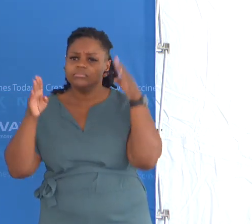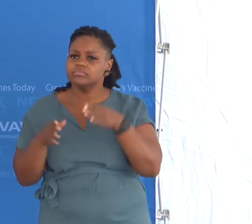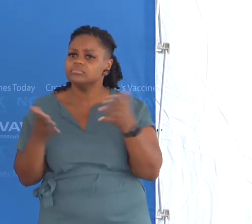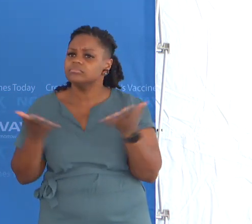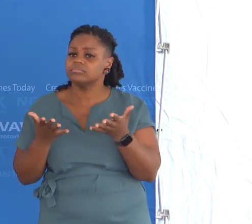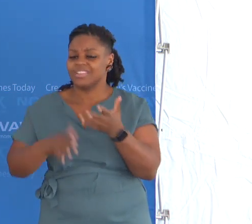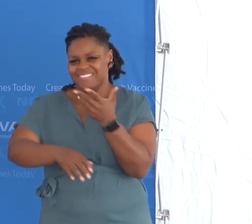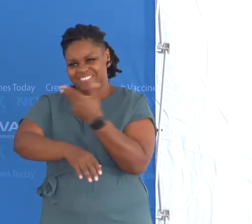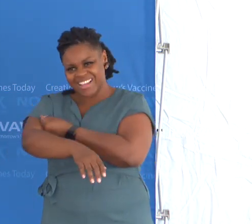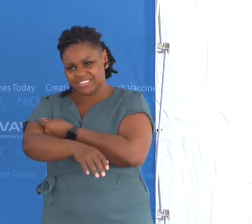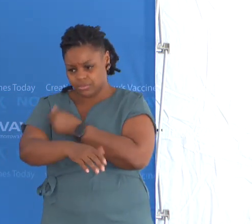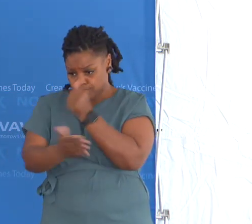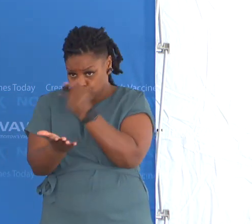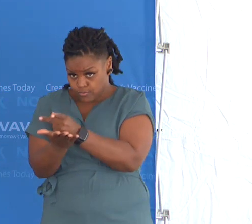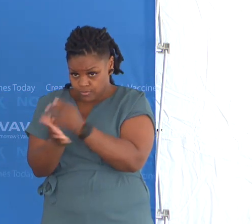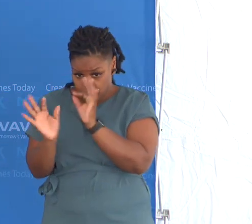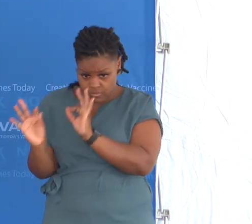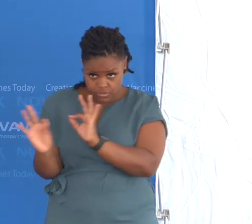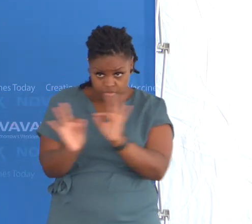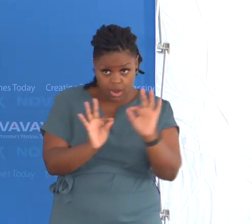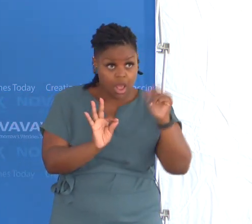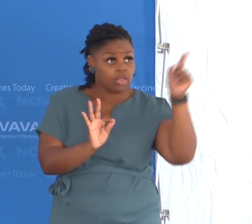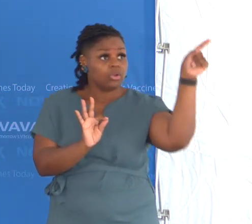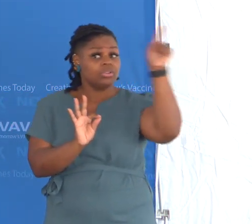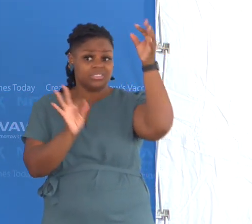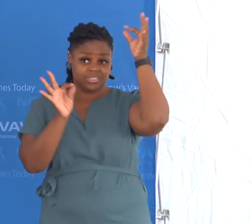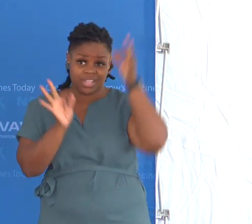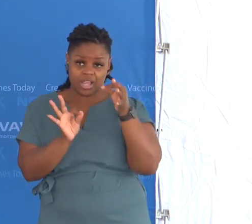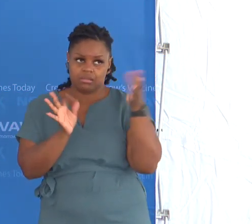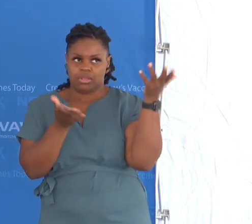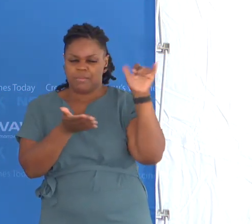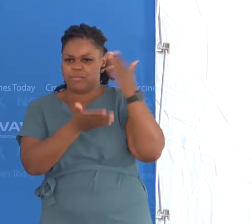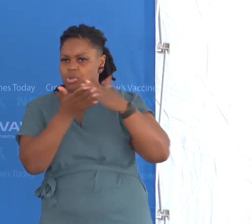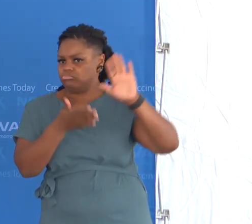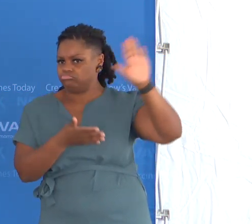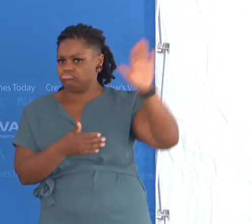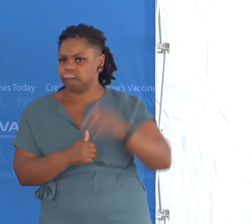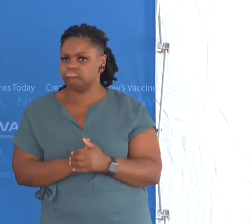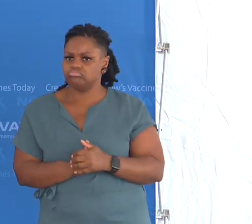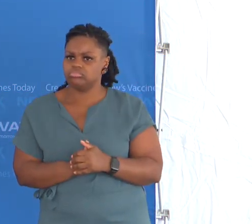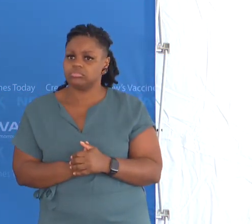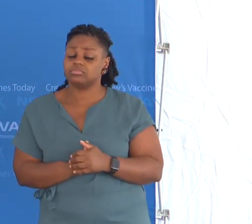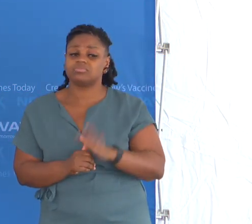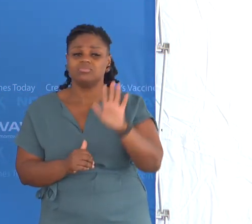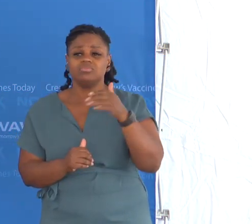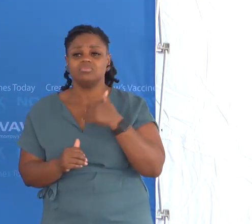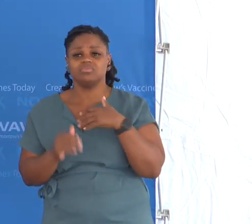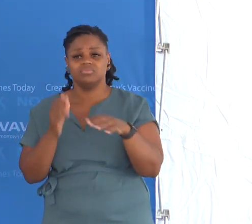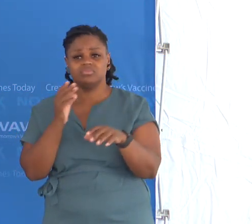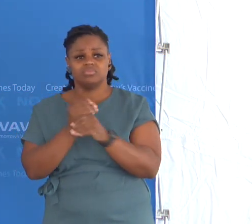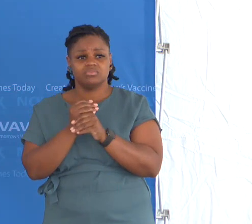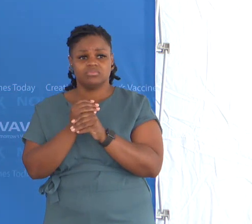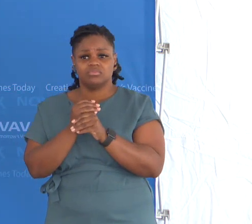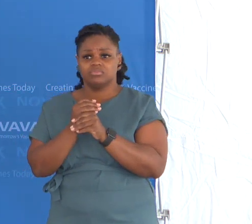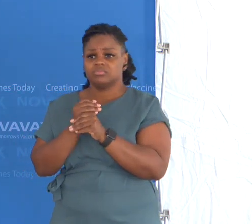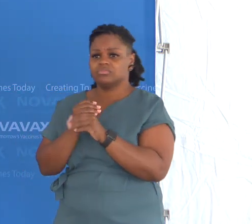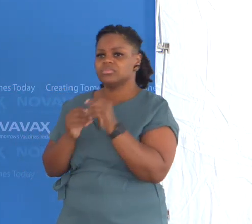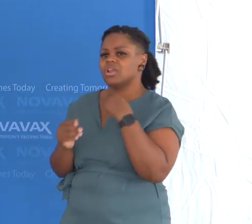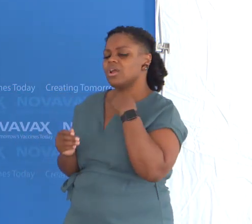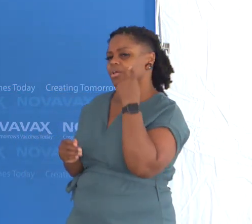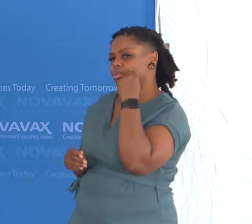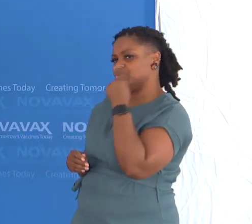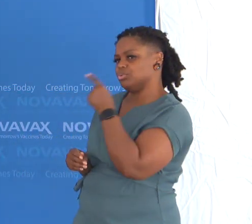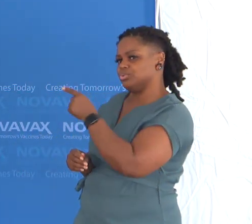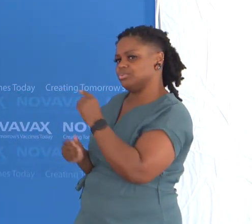and that's others to decide, at least in the pandemic period. And I just want to make sure I thought I heard you say that you,